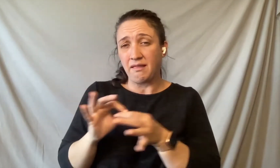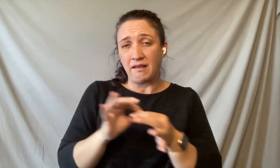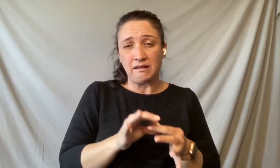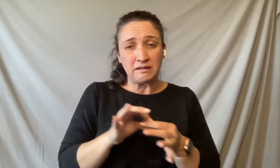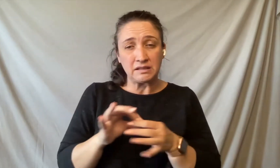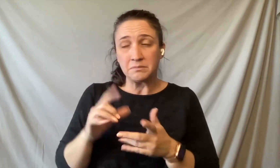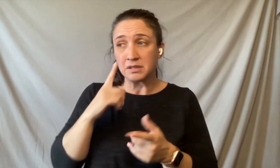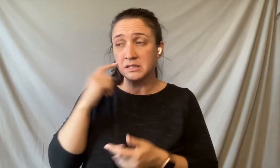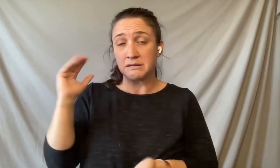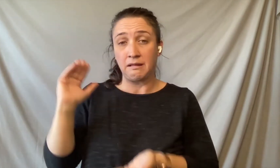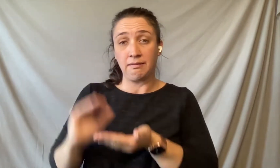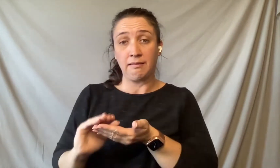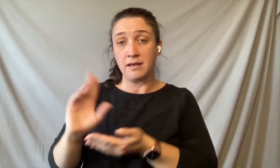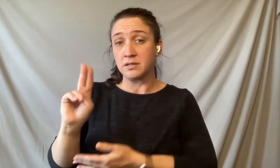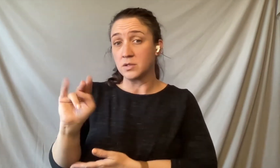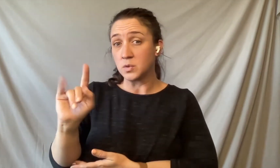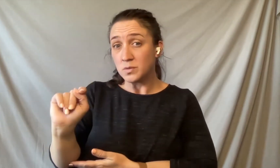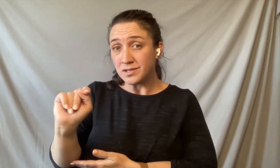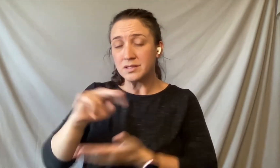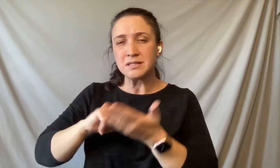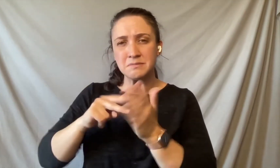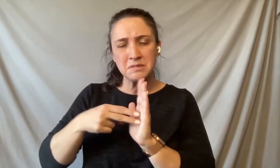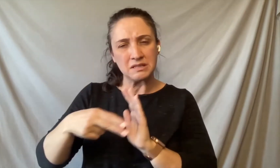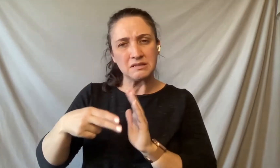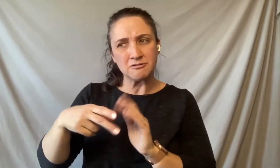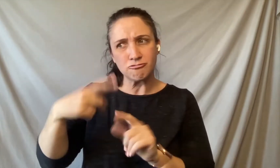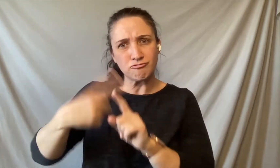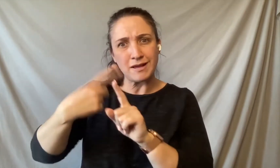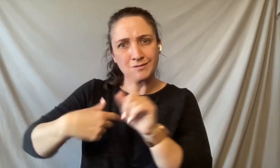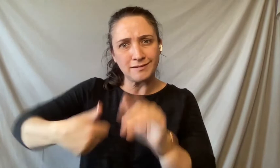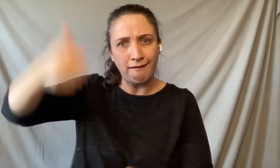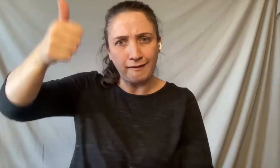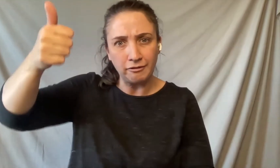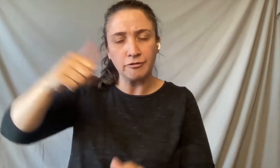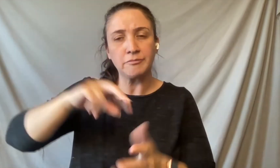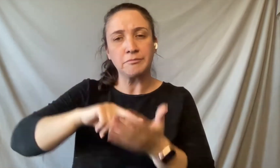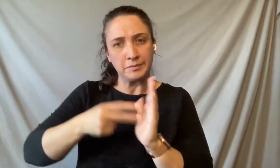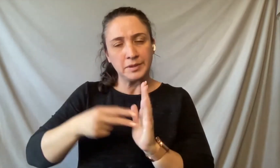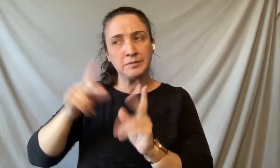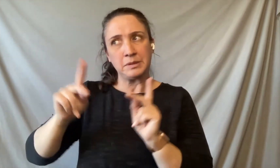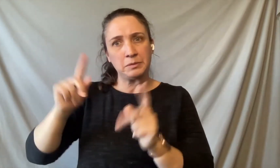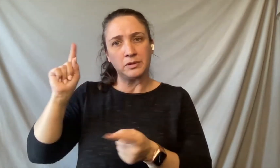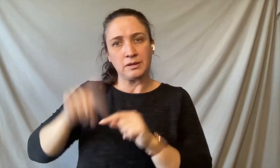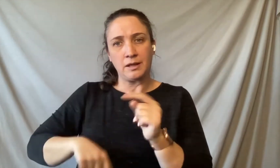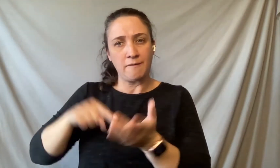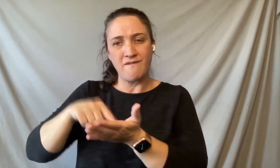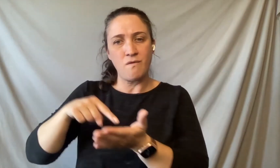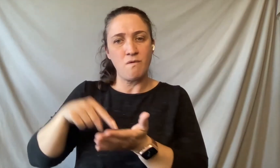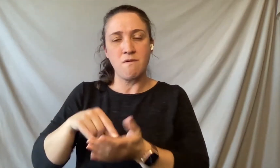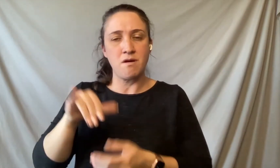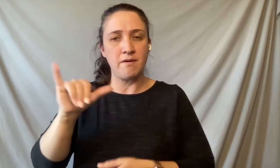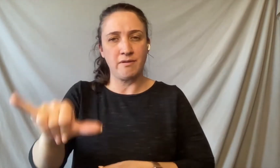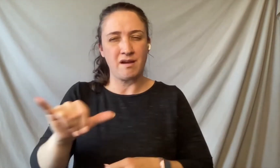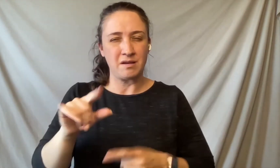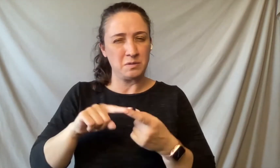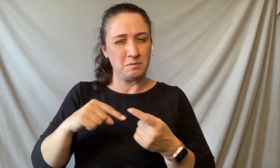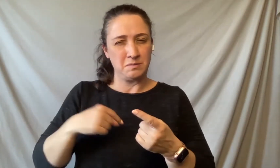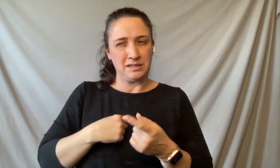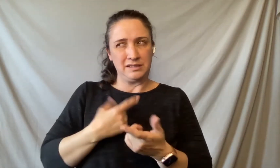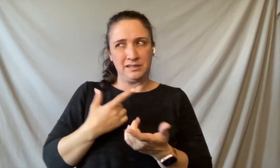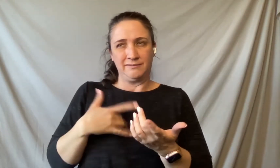you have, the higher the rent is, and therefore less people can afford it. So to me, they